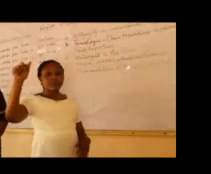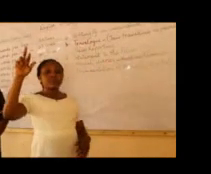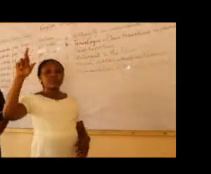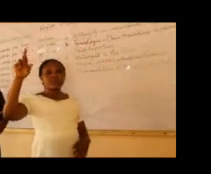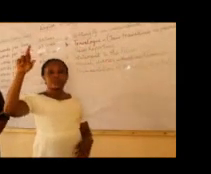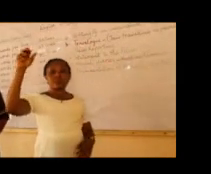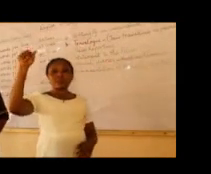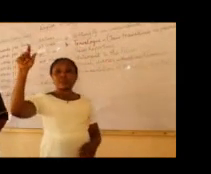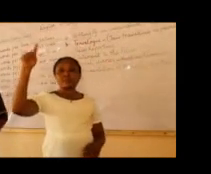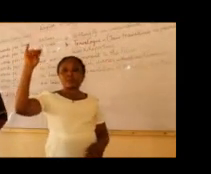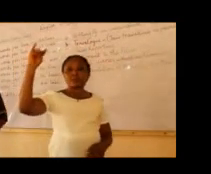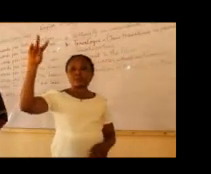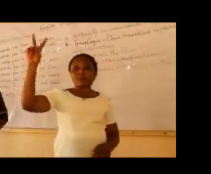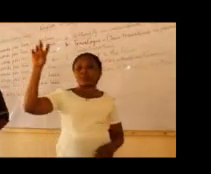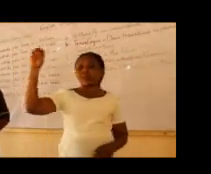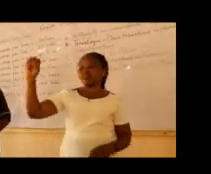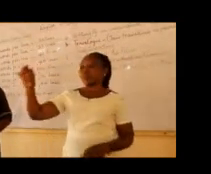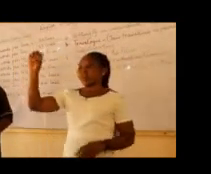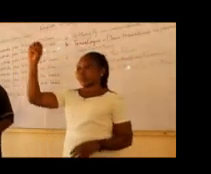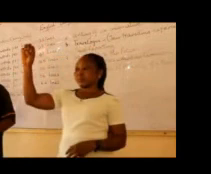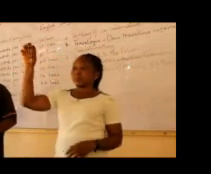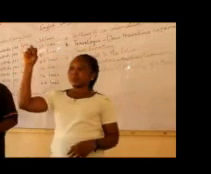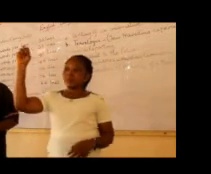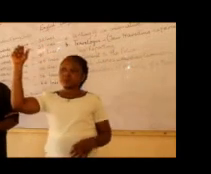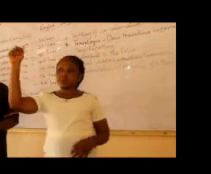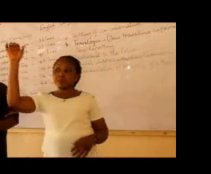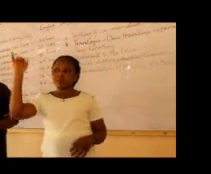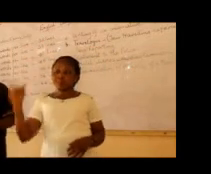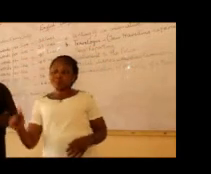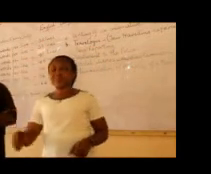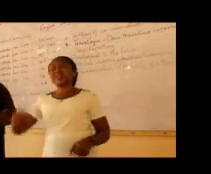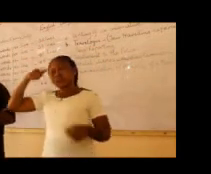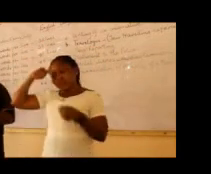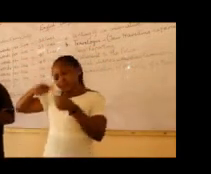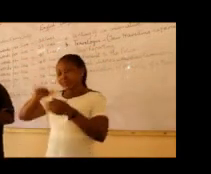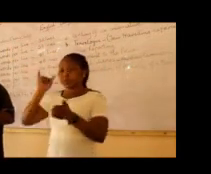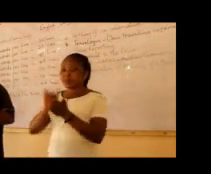Remember that you must add